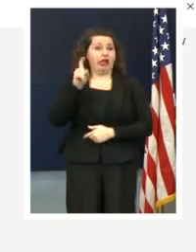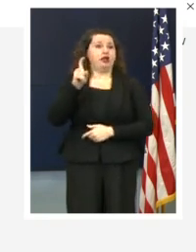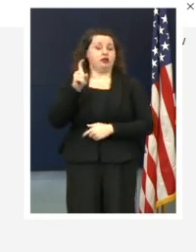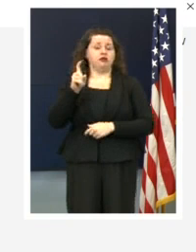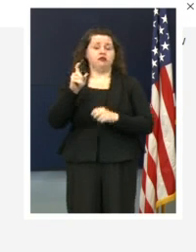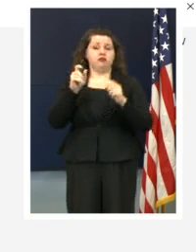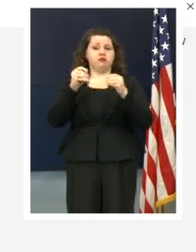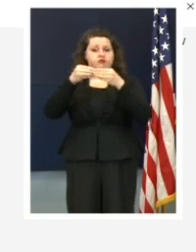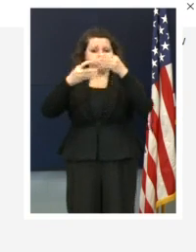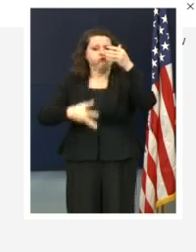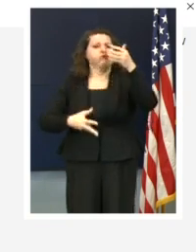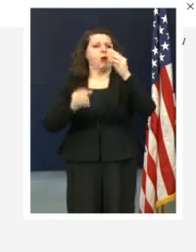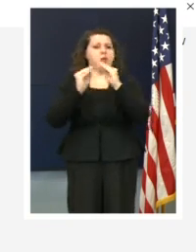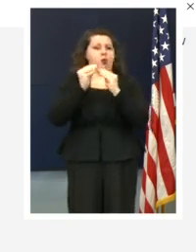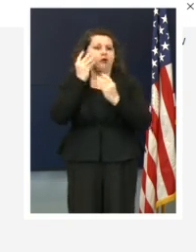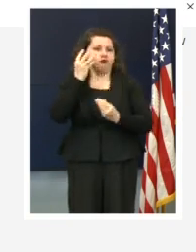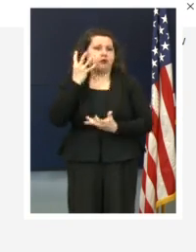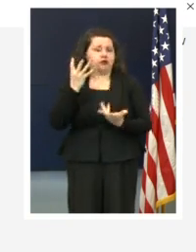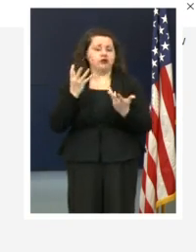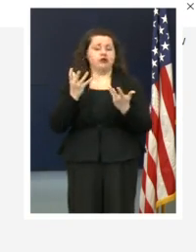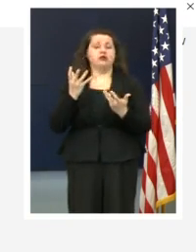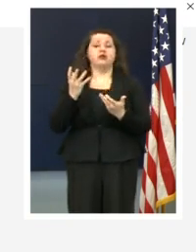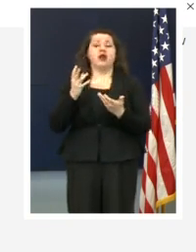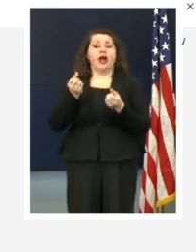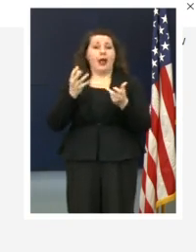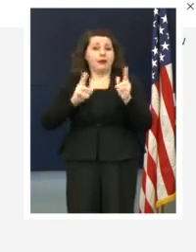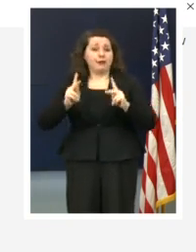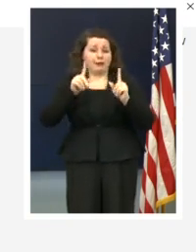see even more information, including the number of people